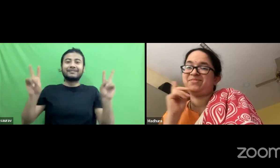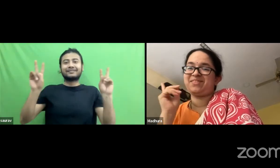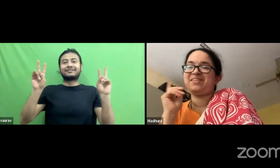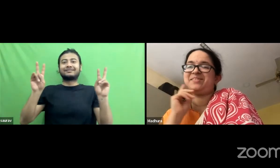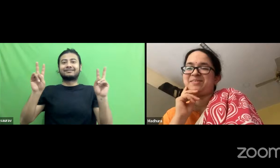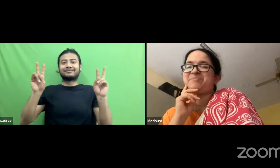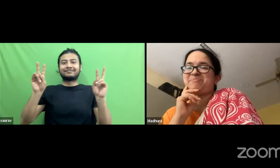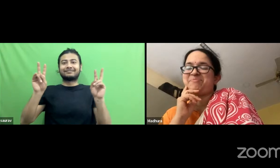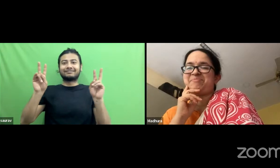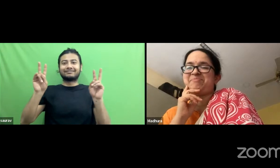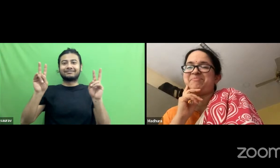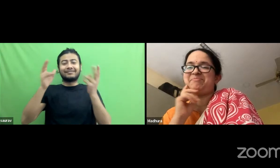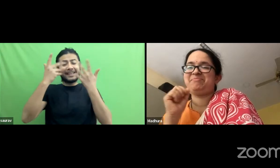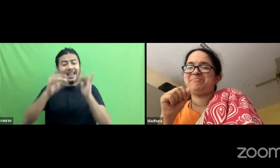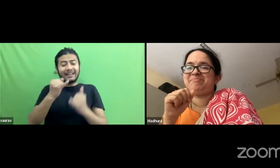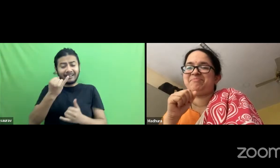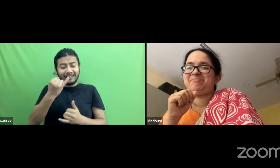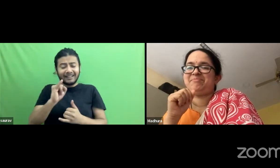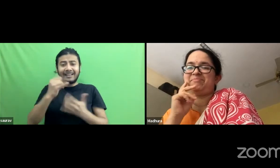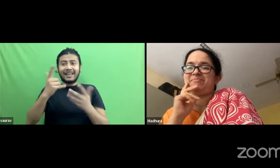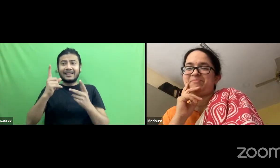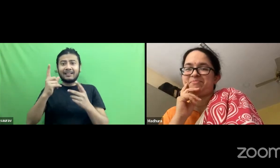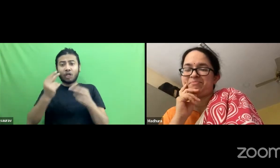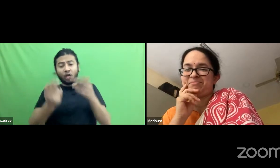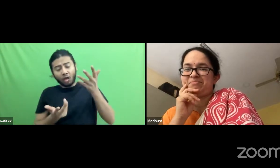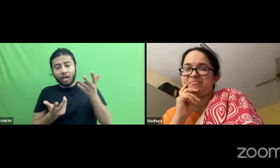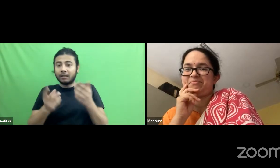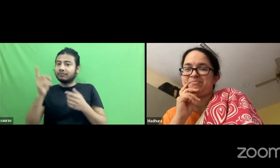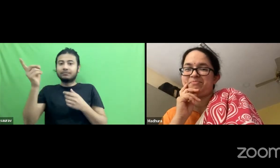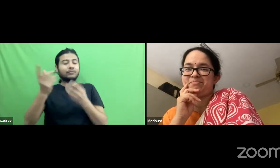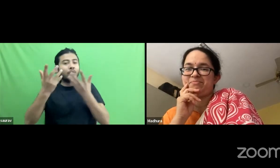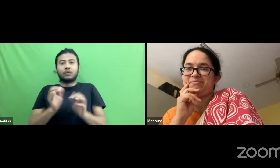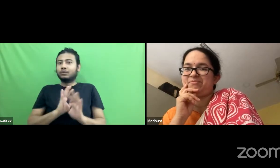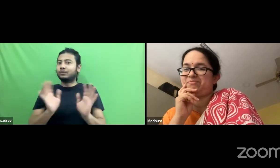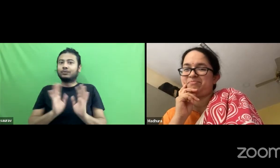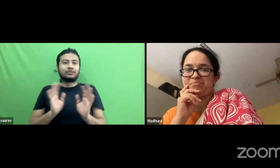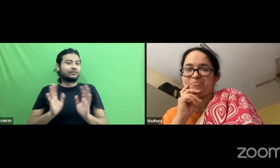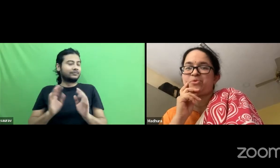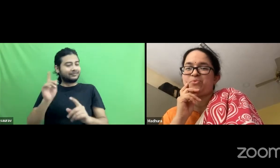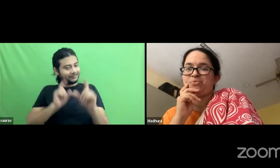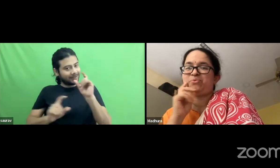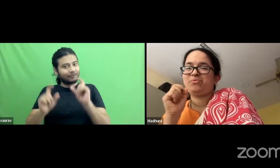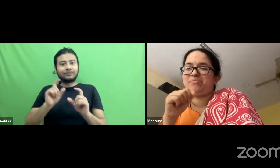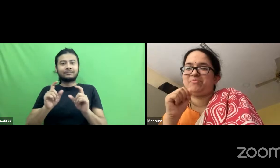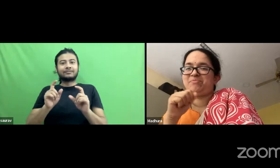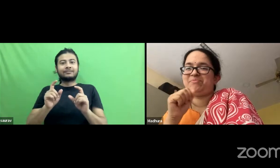never cheat us. Krishna will never leave us. Other people might leave us, but he will not leave us.